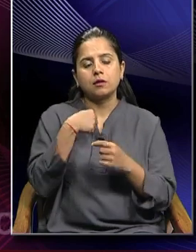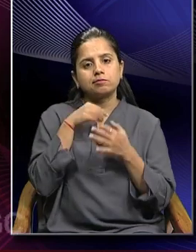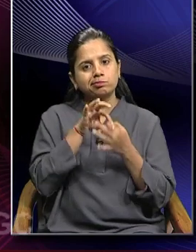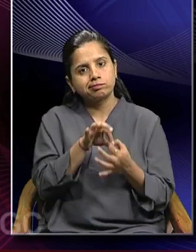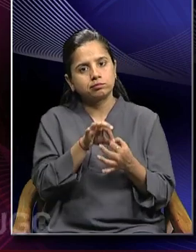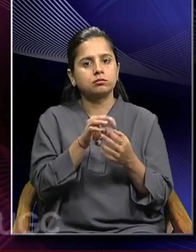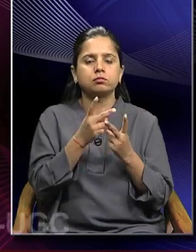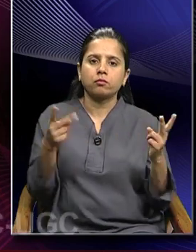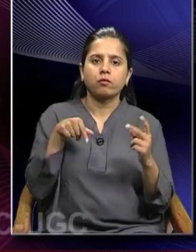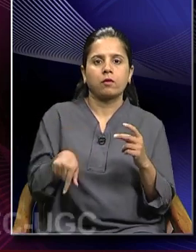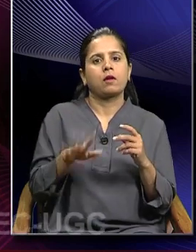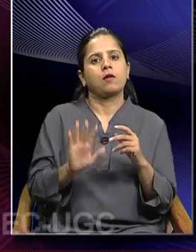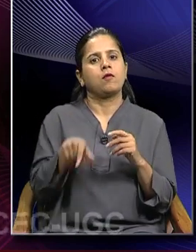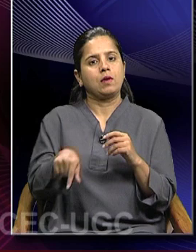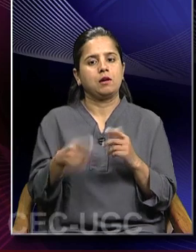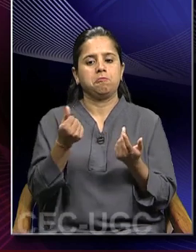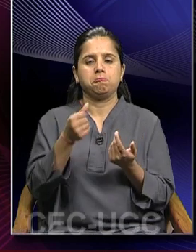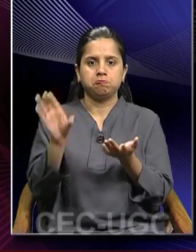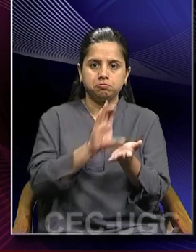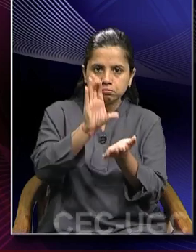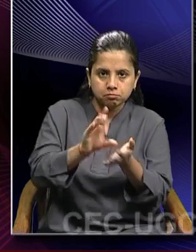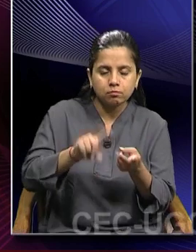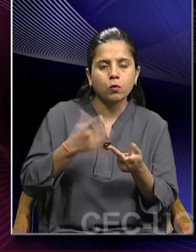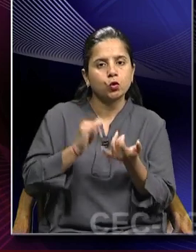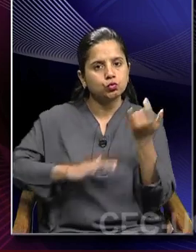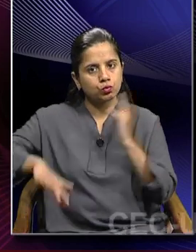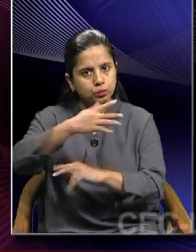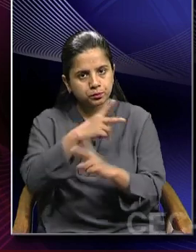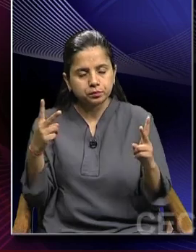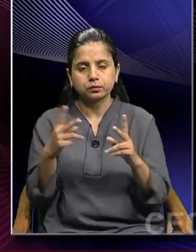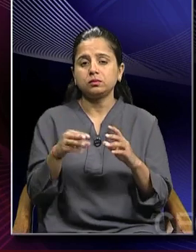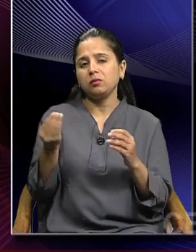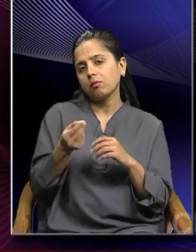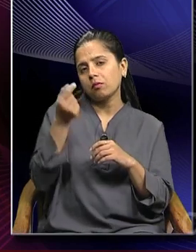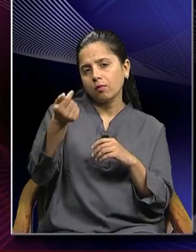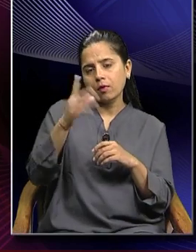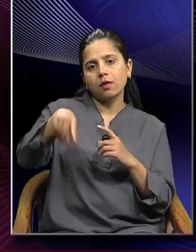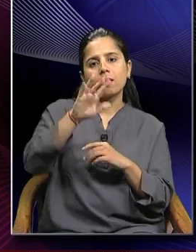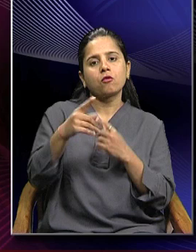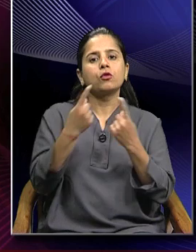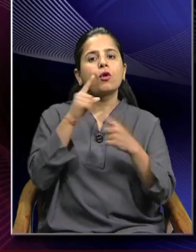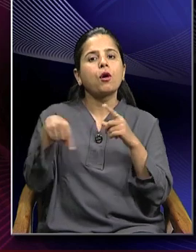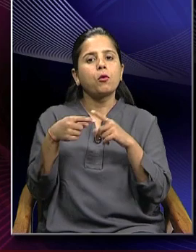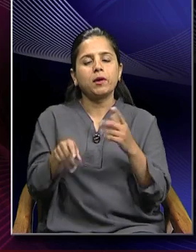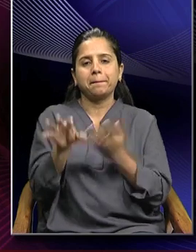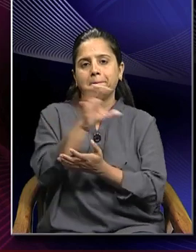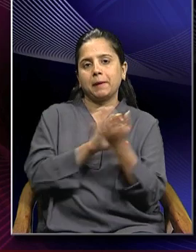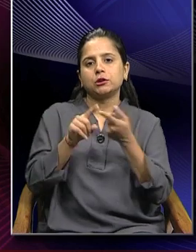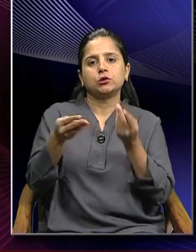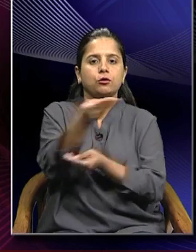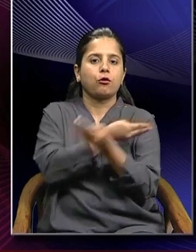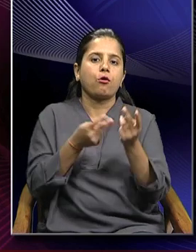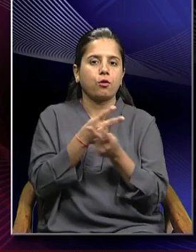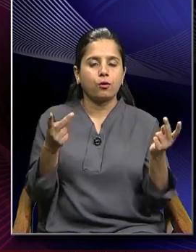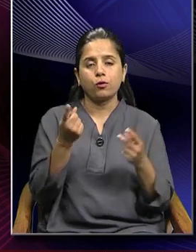a particular ism, be it capitalism, be it socialism, or sometimes we talk about having a mixed economy. So,